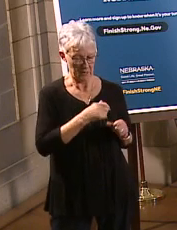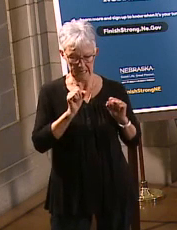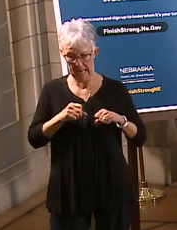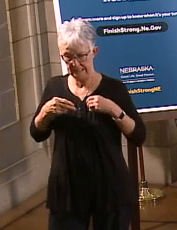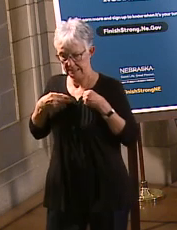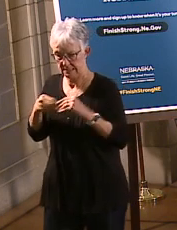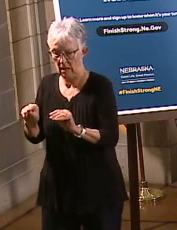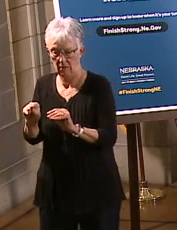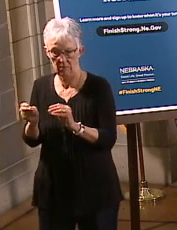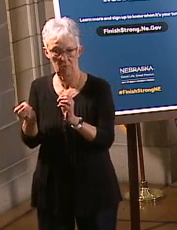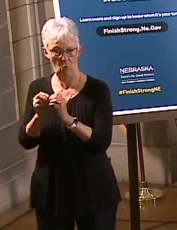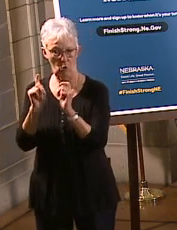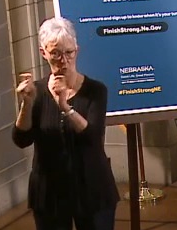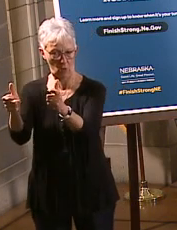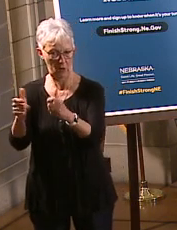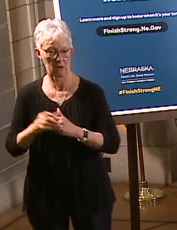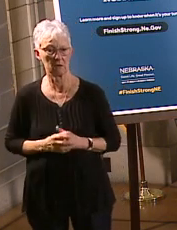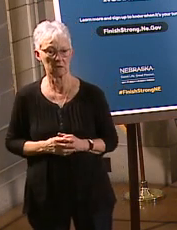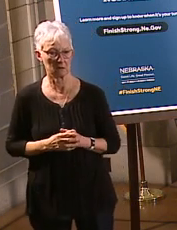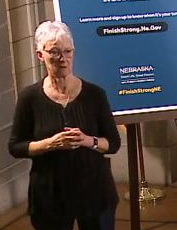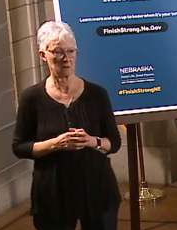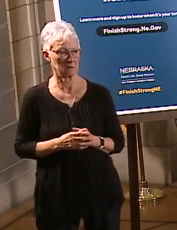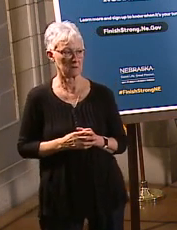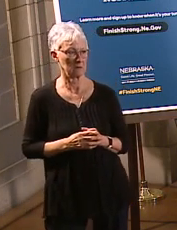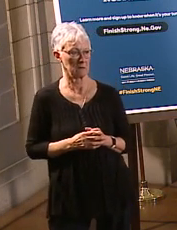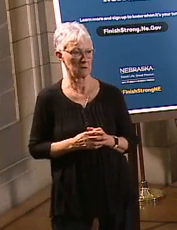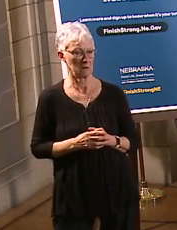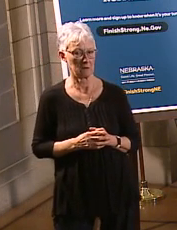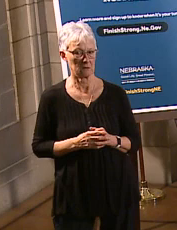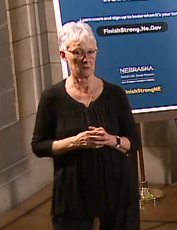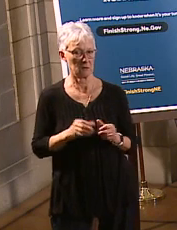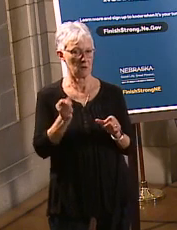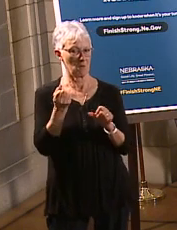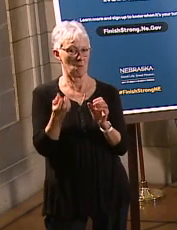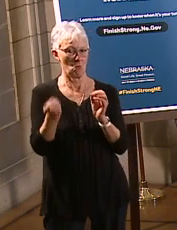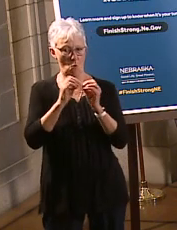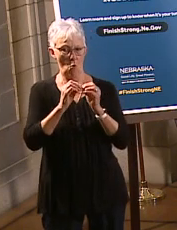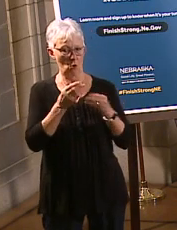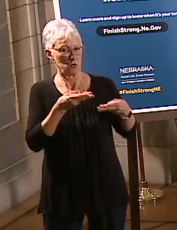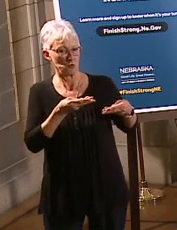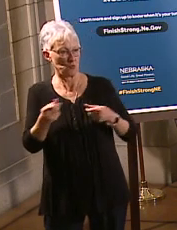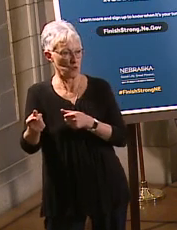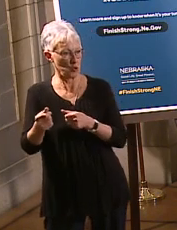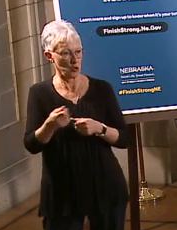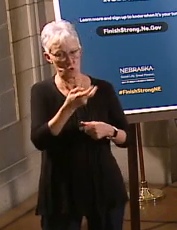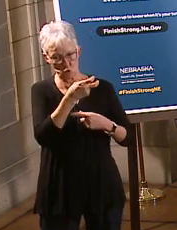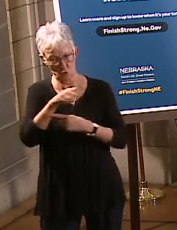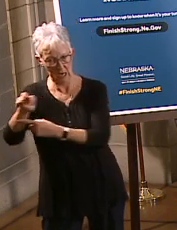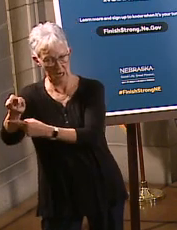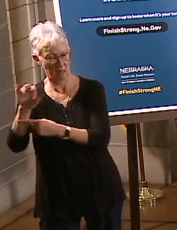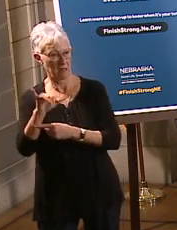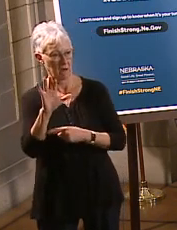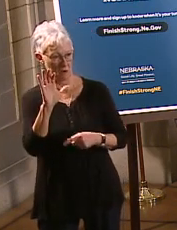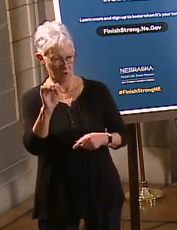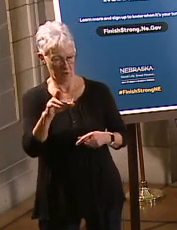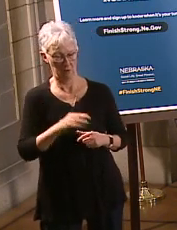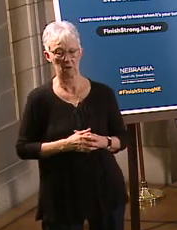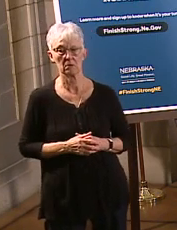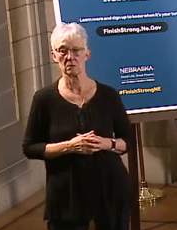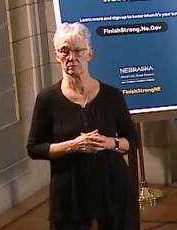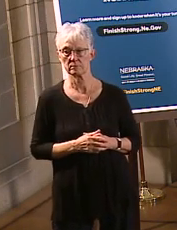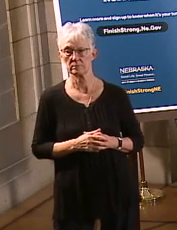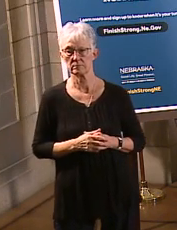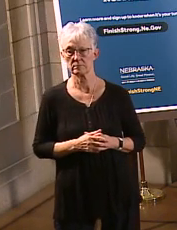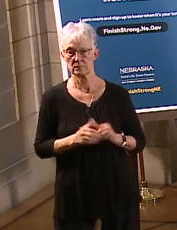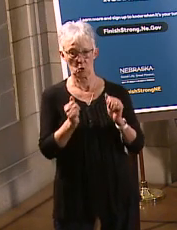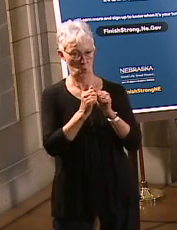faster, quicker, and making it a much smoother transition. With the cooperation of